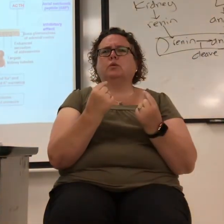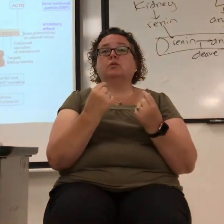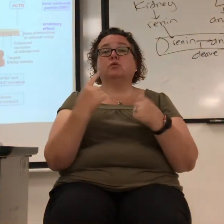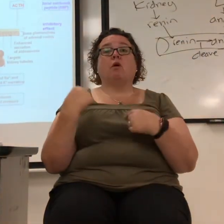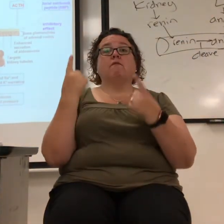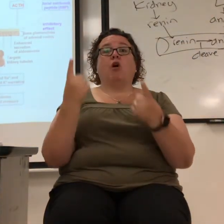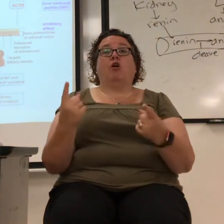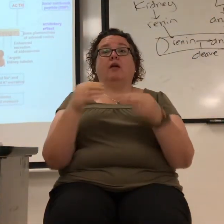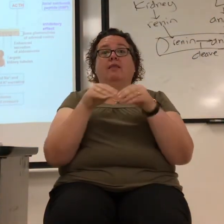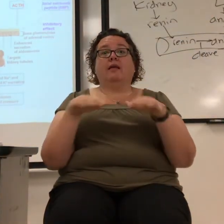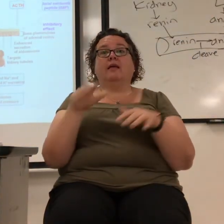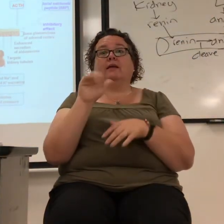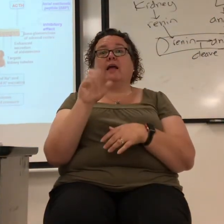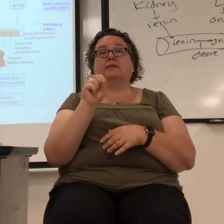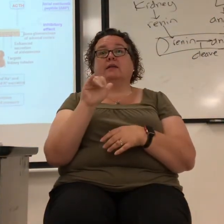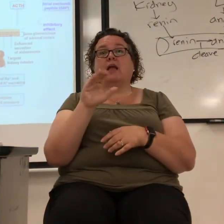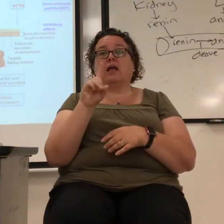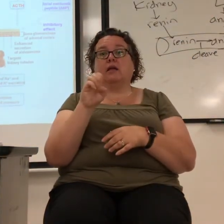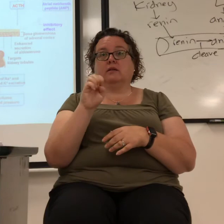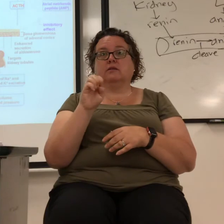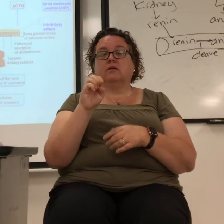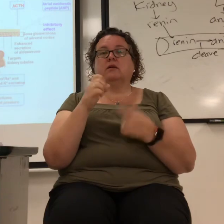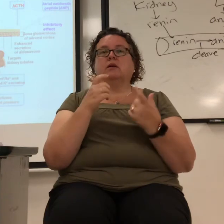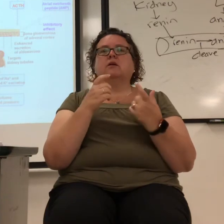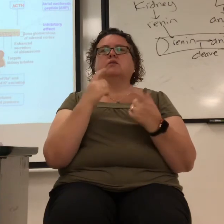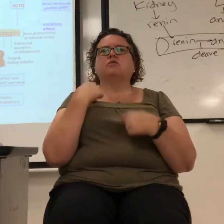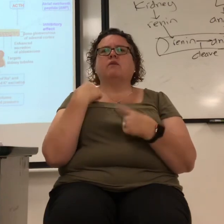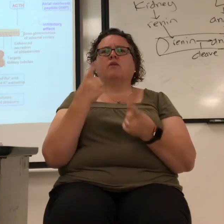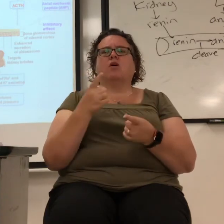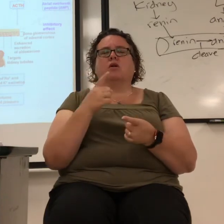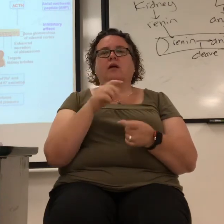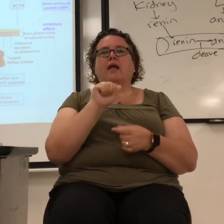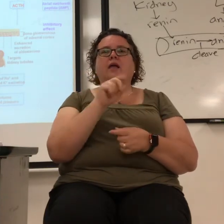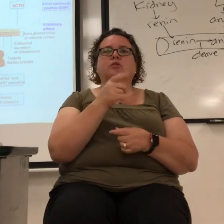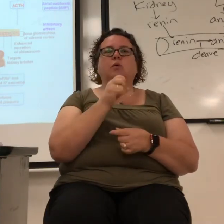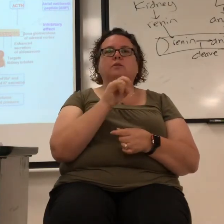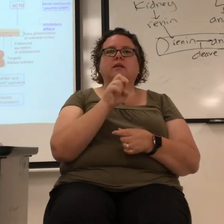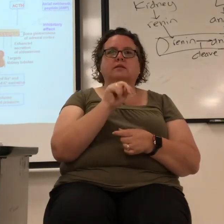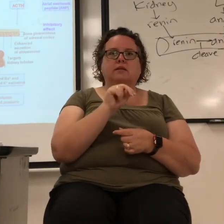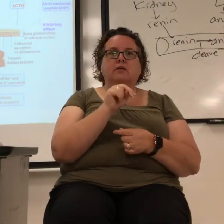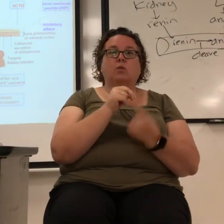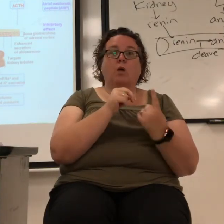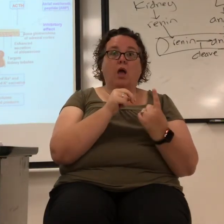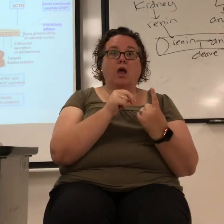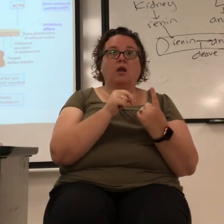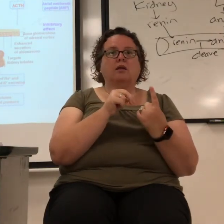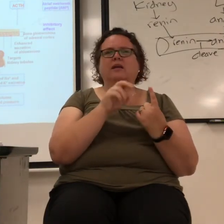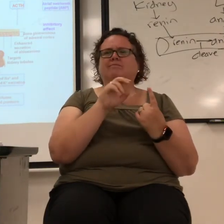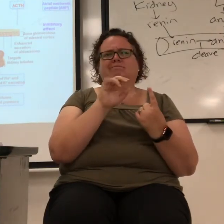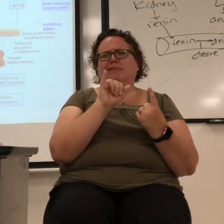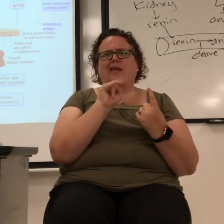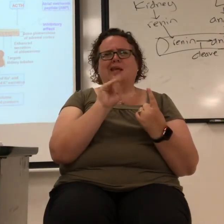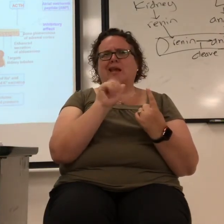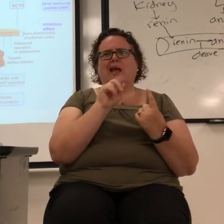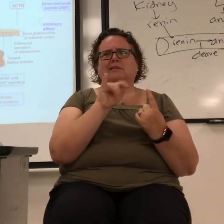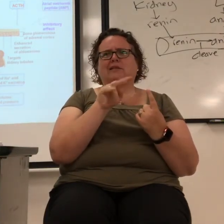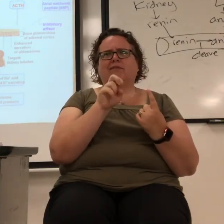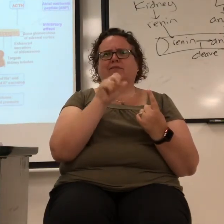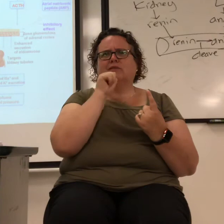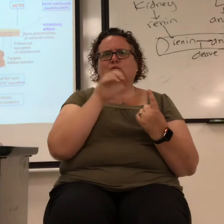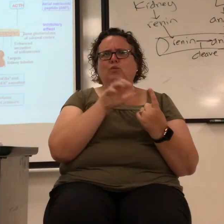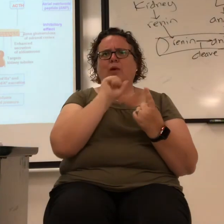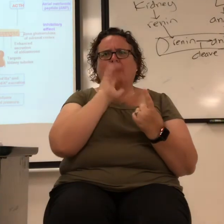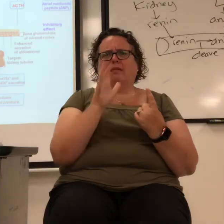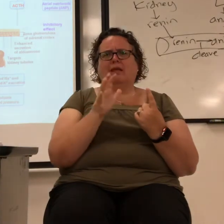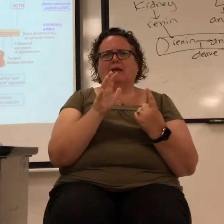cascade, angiotensinogen inactive, doesn't really do anything to my knowledge. Angiotensin 1 inactive, doesn't really do anything.